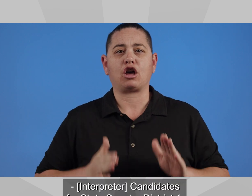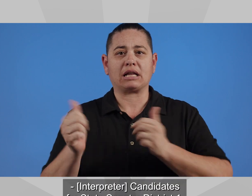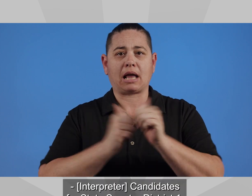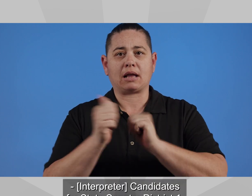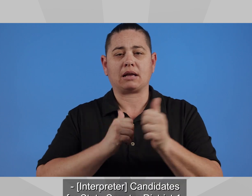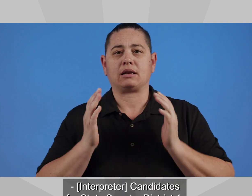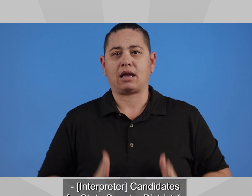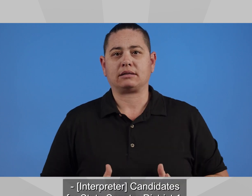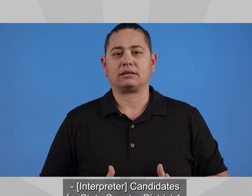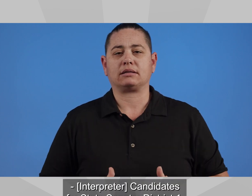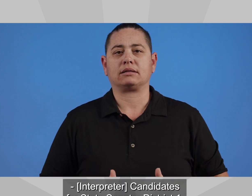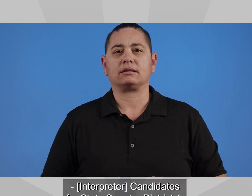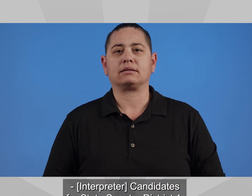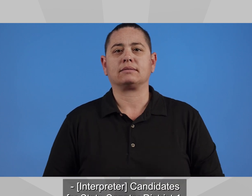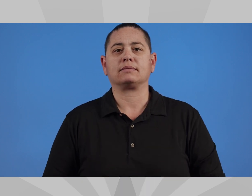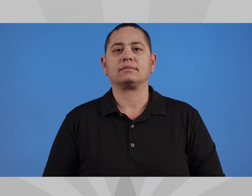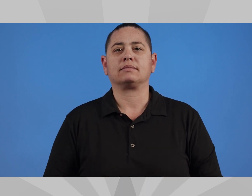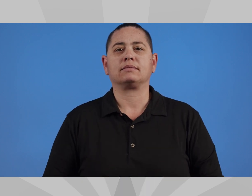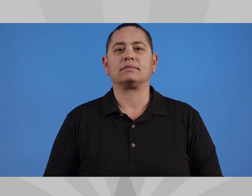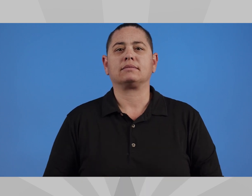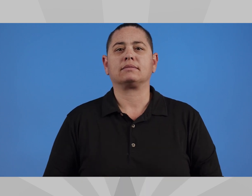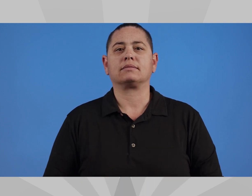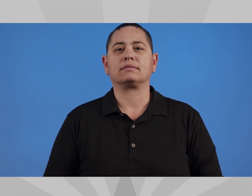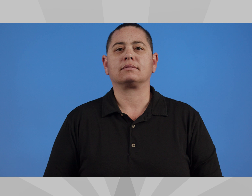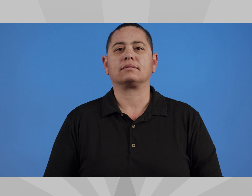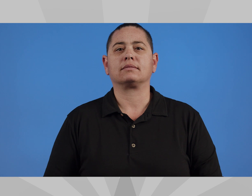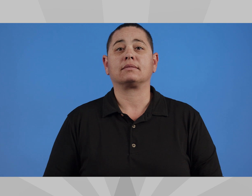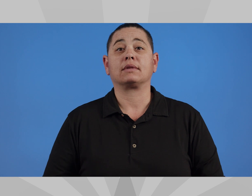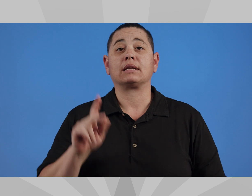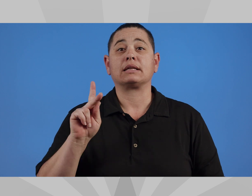Candidates for State Senator, District 1.